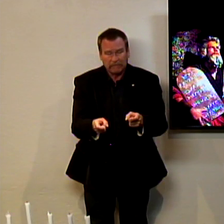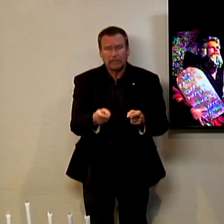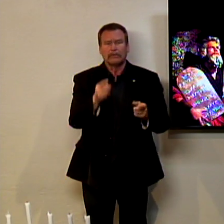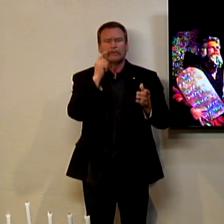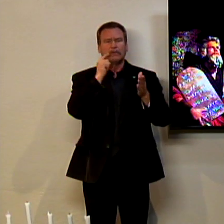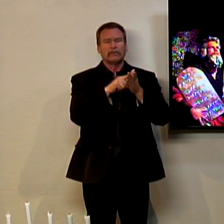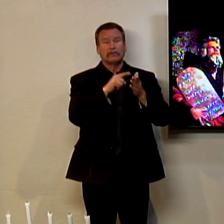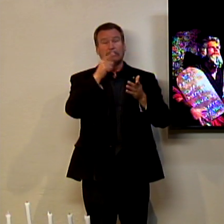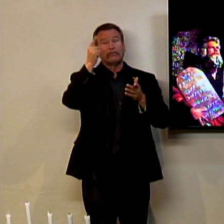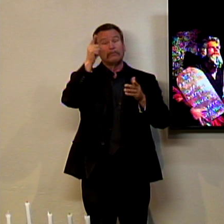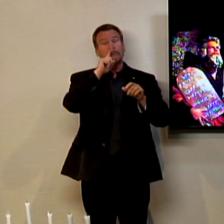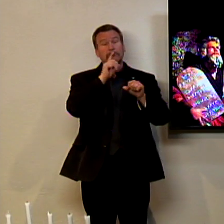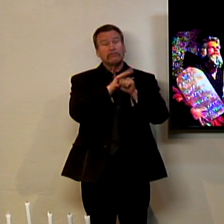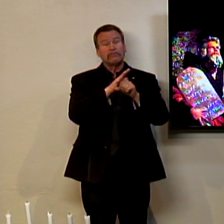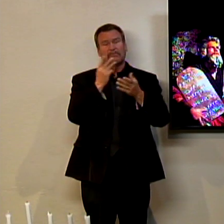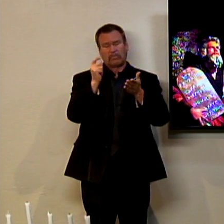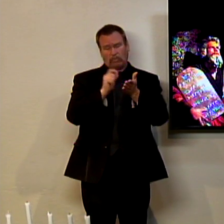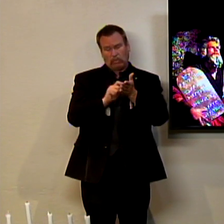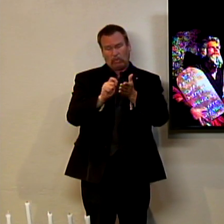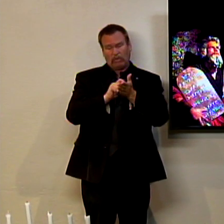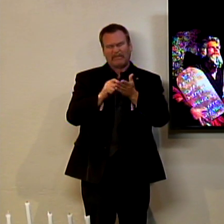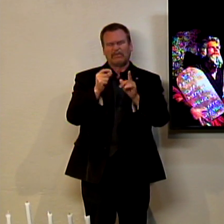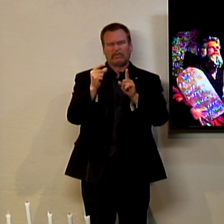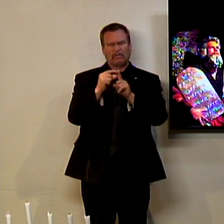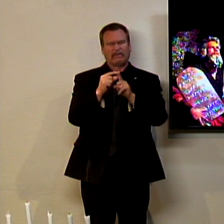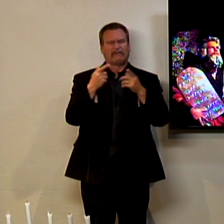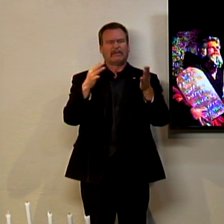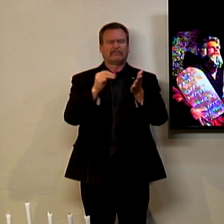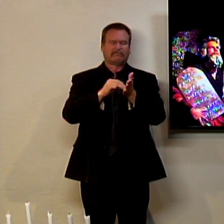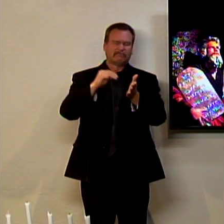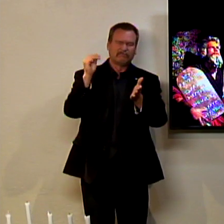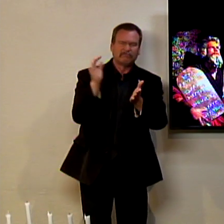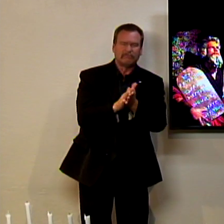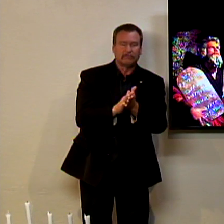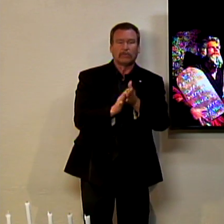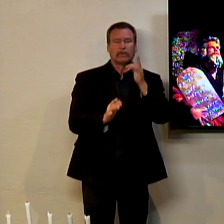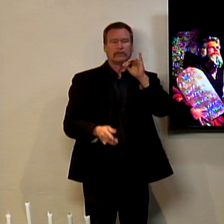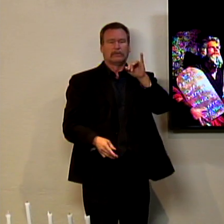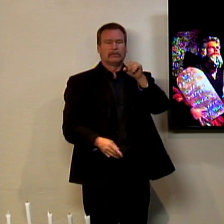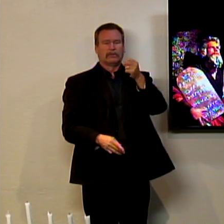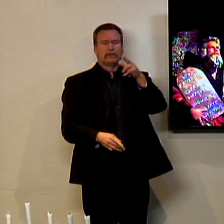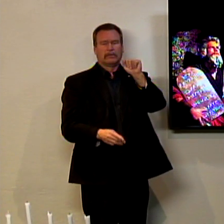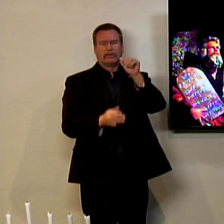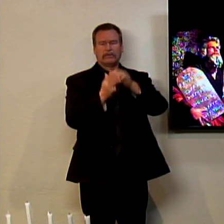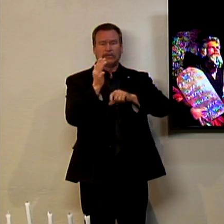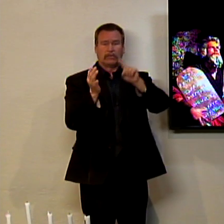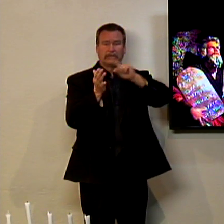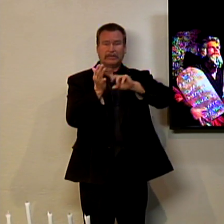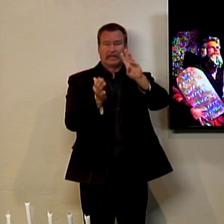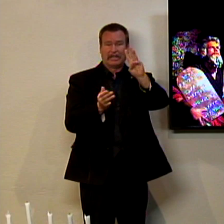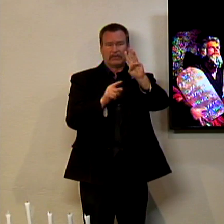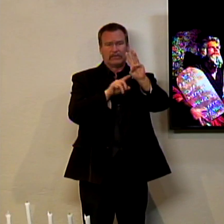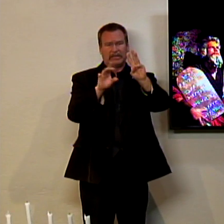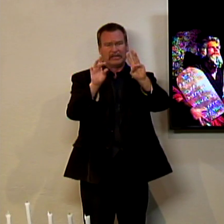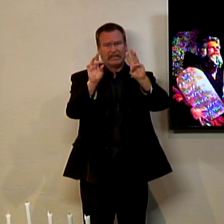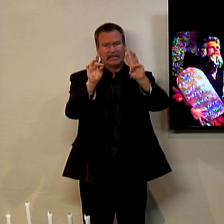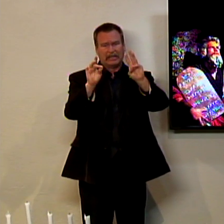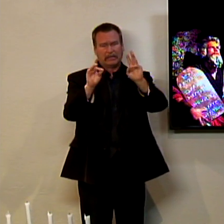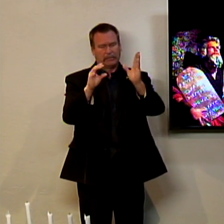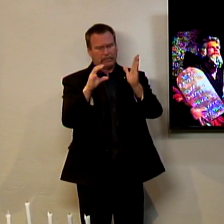So we see that God promised to give them this land. And we see also God's written word in this. And we see